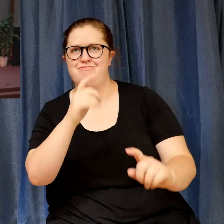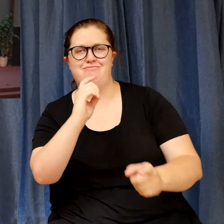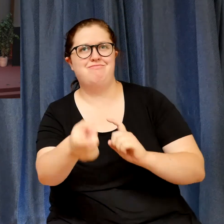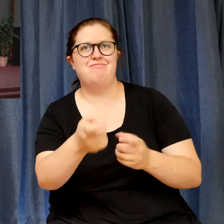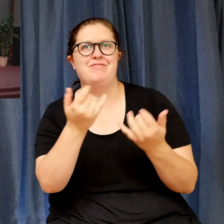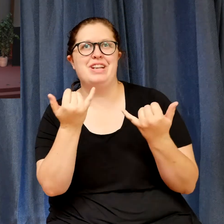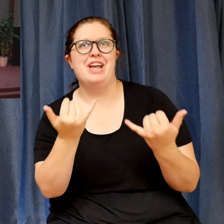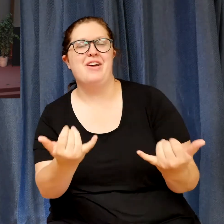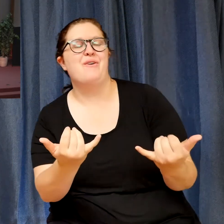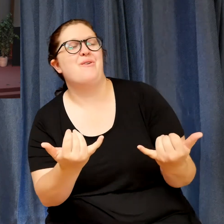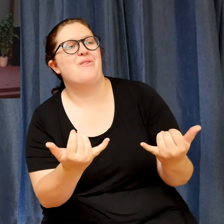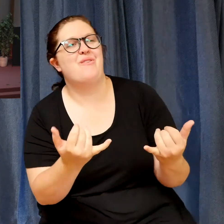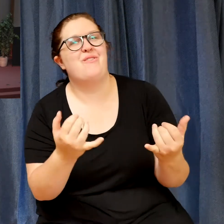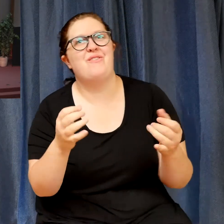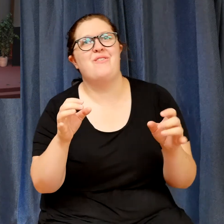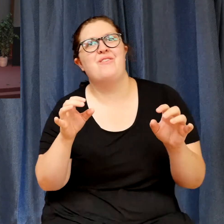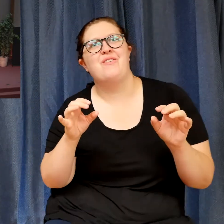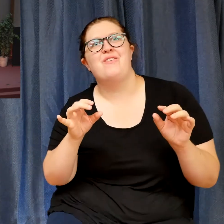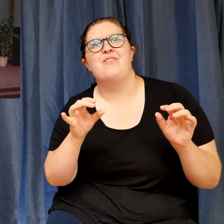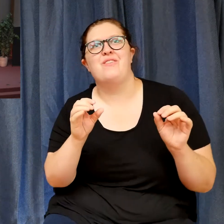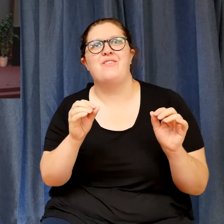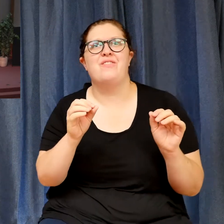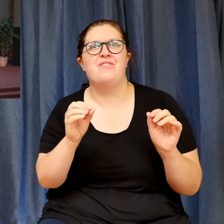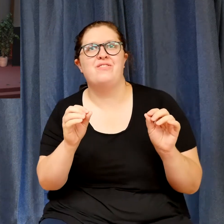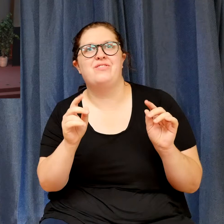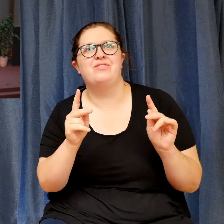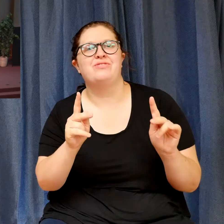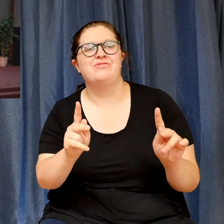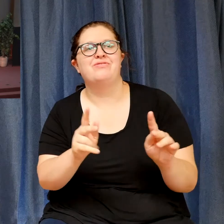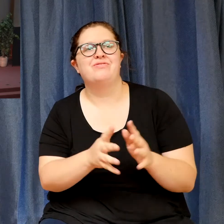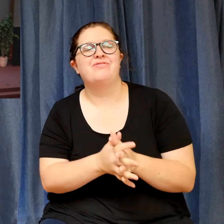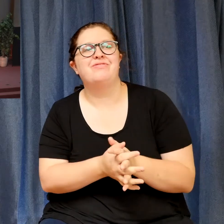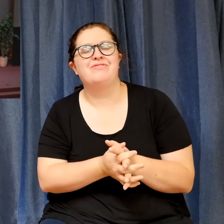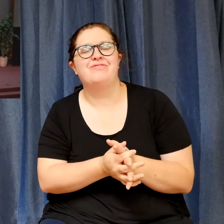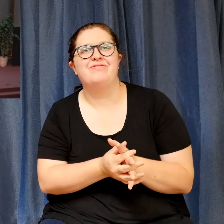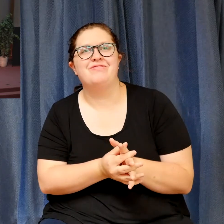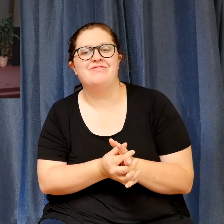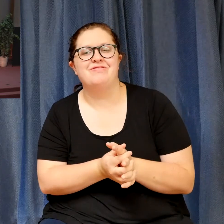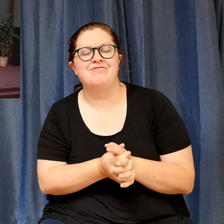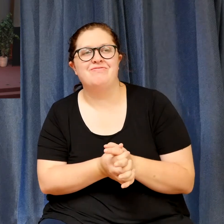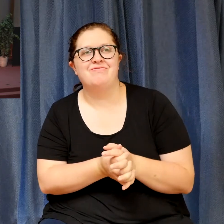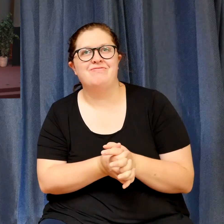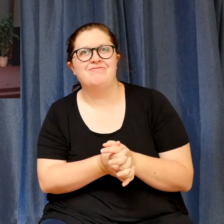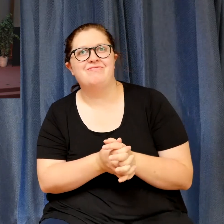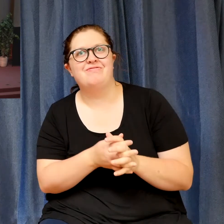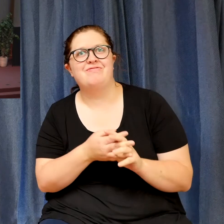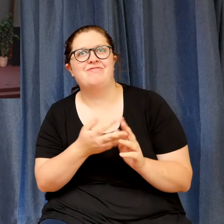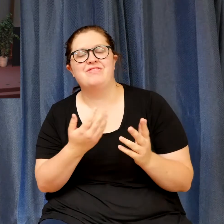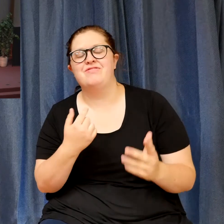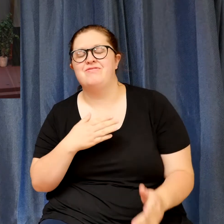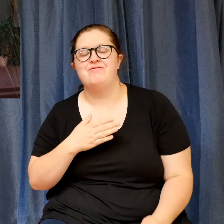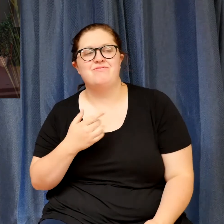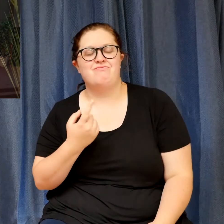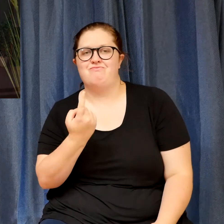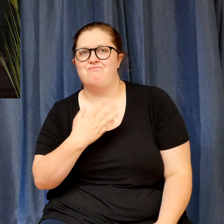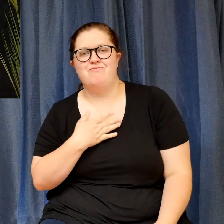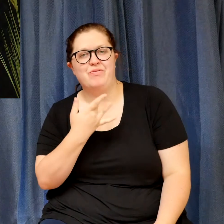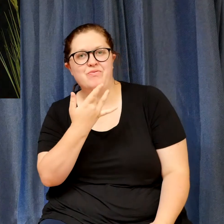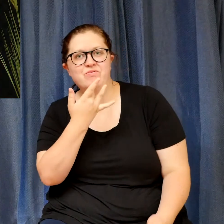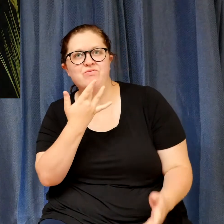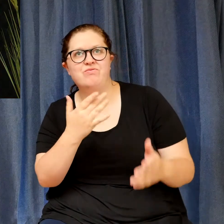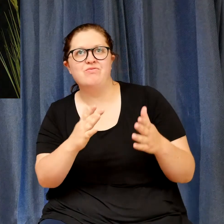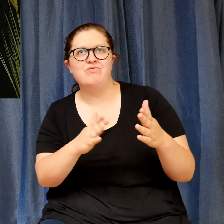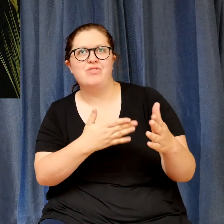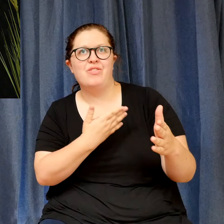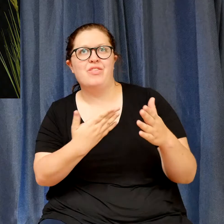talk? Okay. I've prepared one. We might as well hear it. But I tell you what, that is one of my favorite